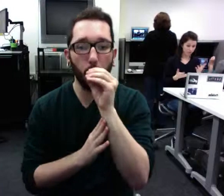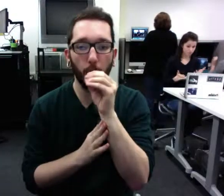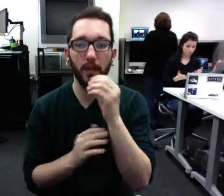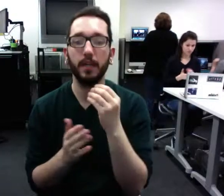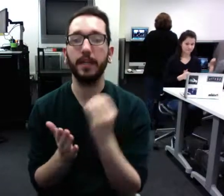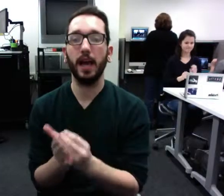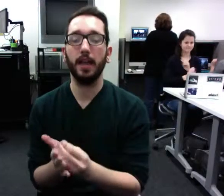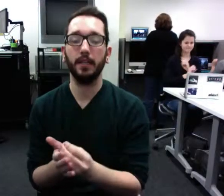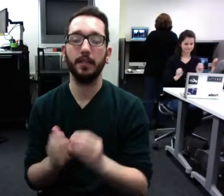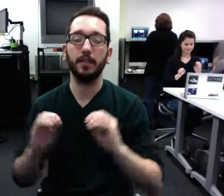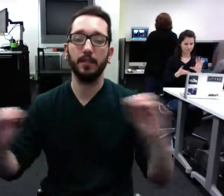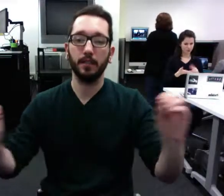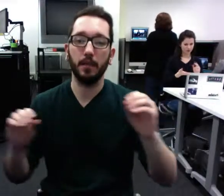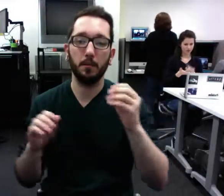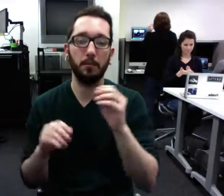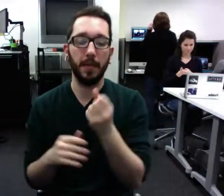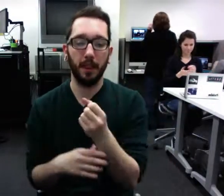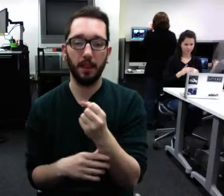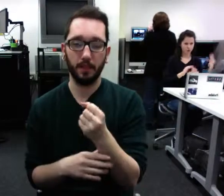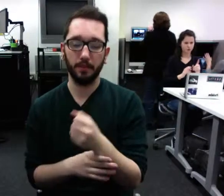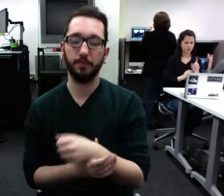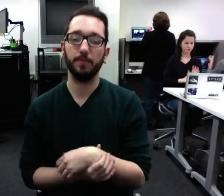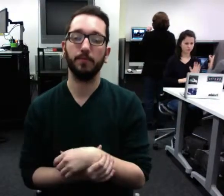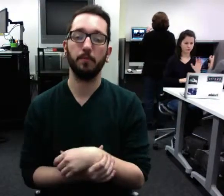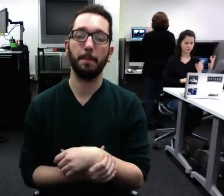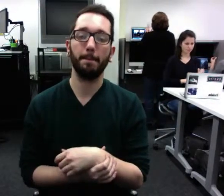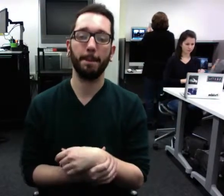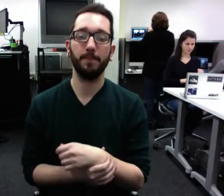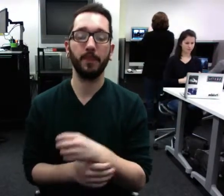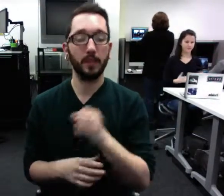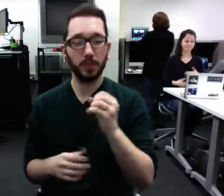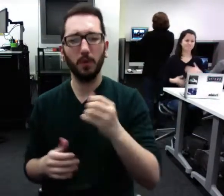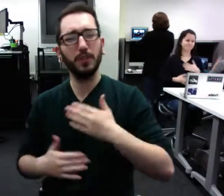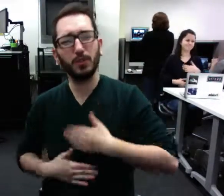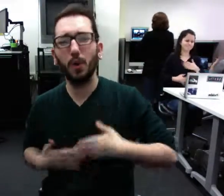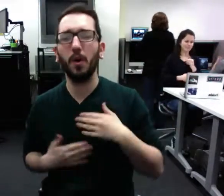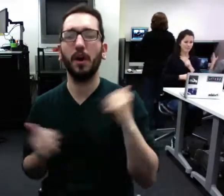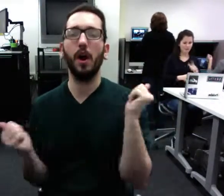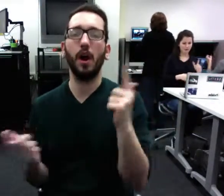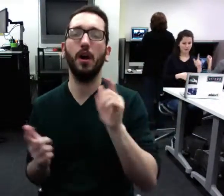milk. So enjoy all your milk. It's all antibiotics.